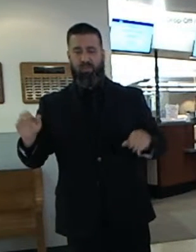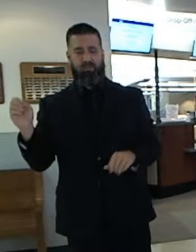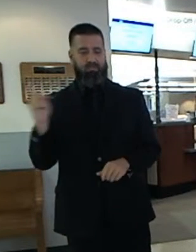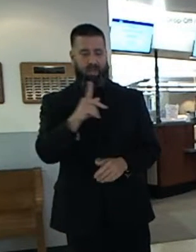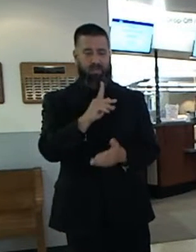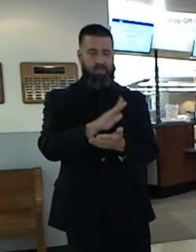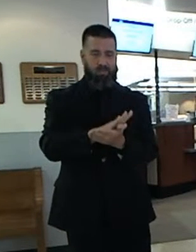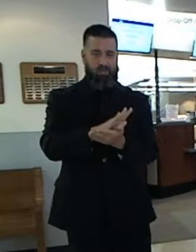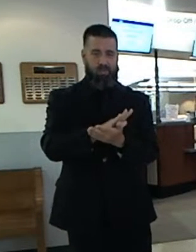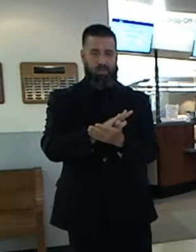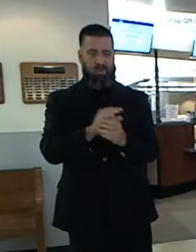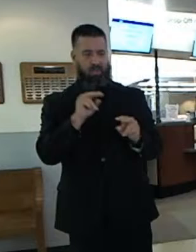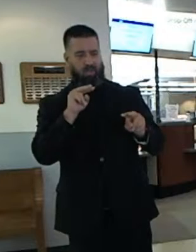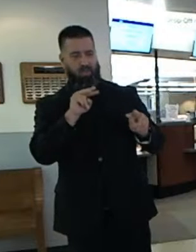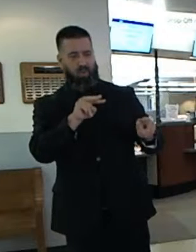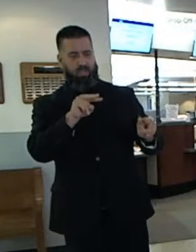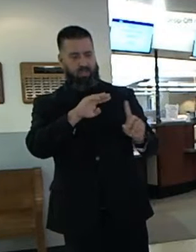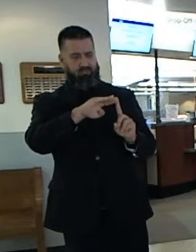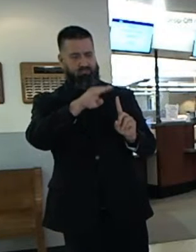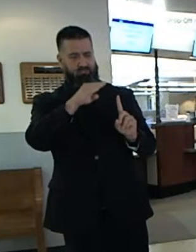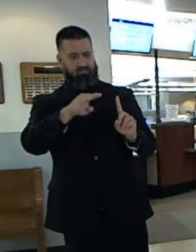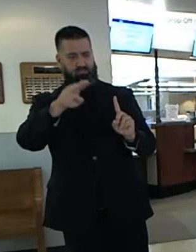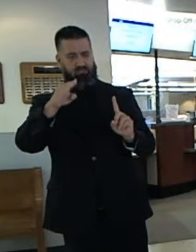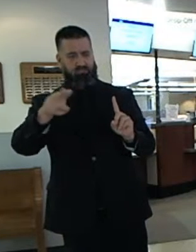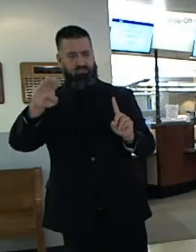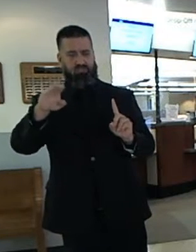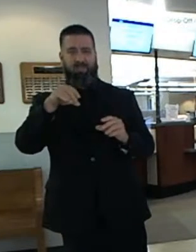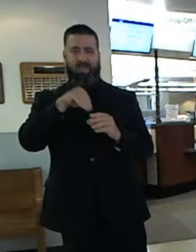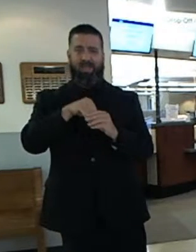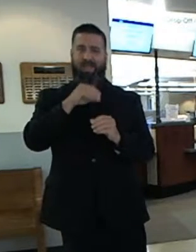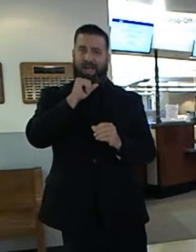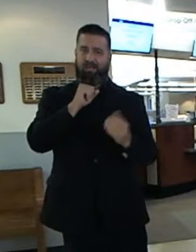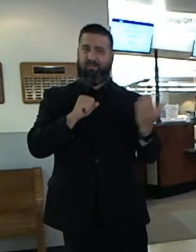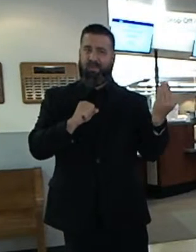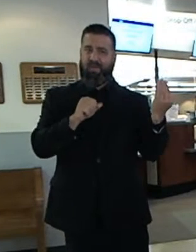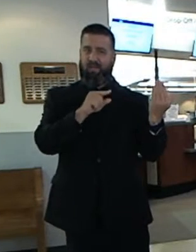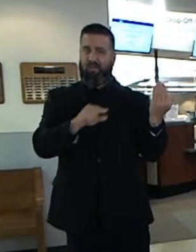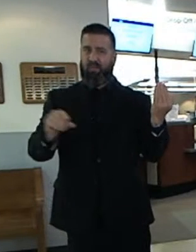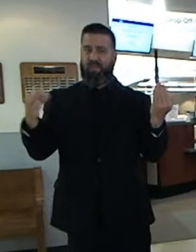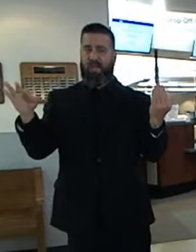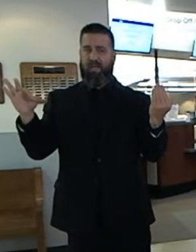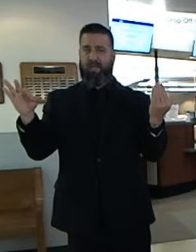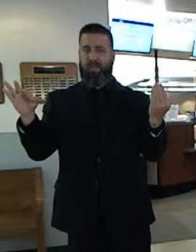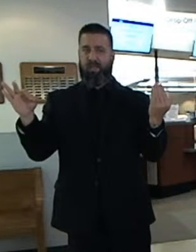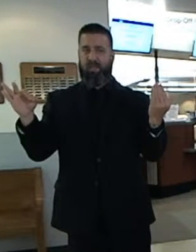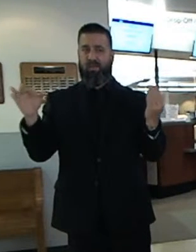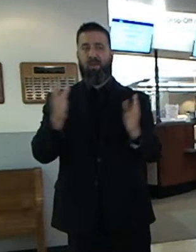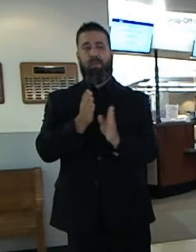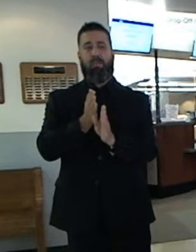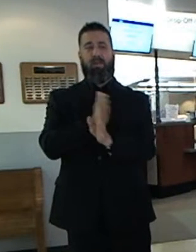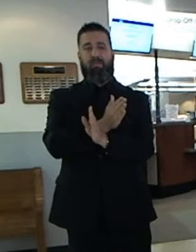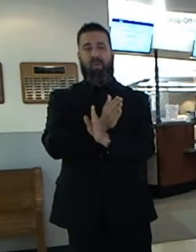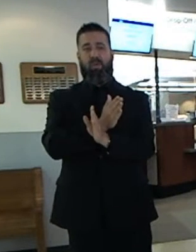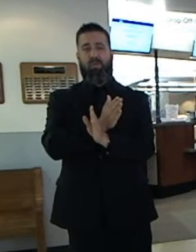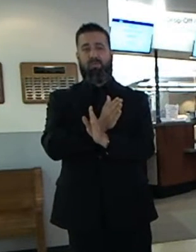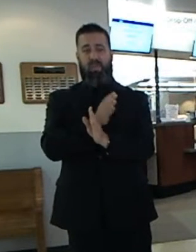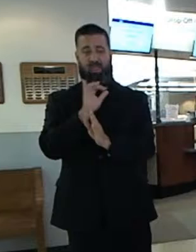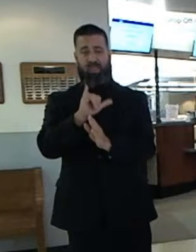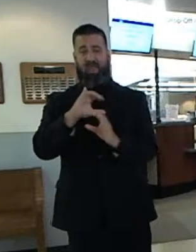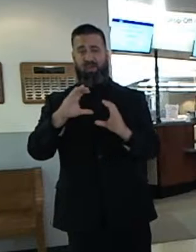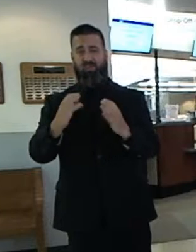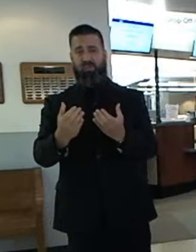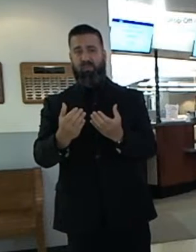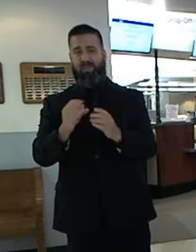watching those trend lines and that infection rate of 15 to 19-year-olds before we would want to expose that age group to more